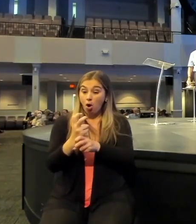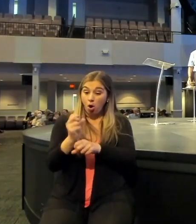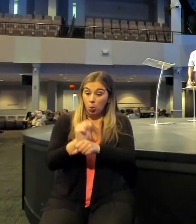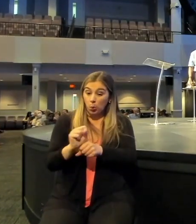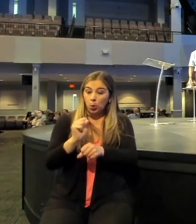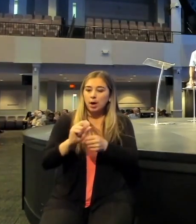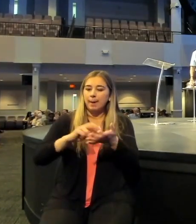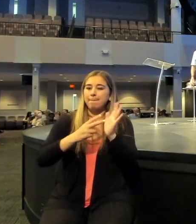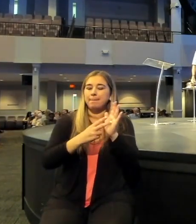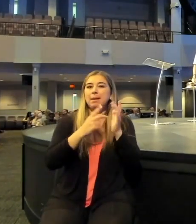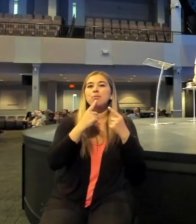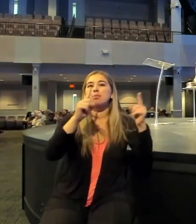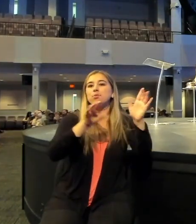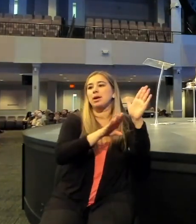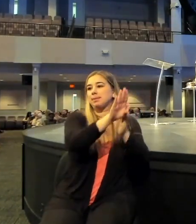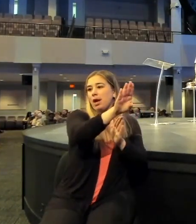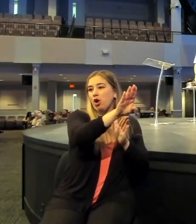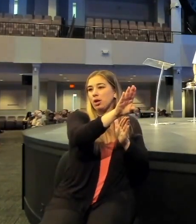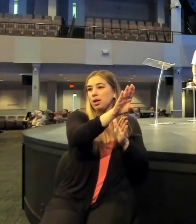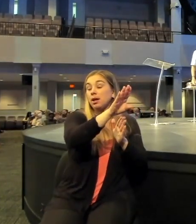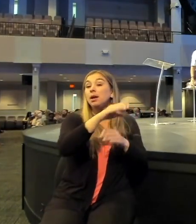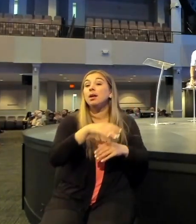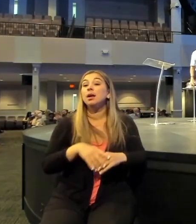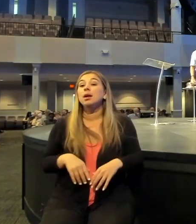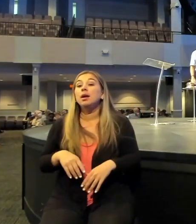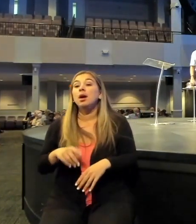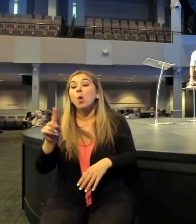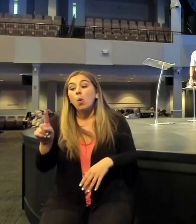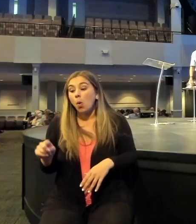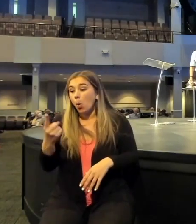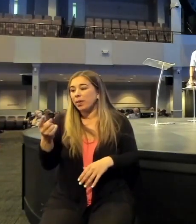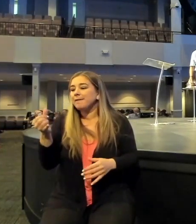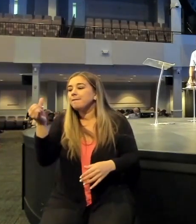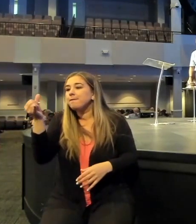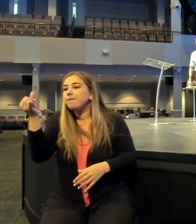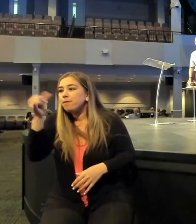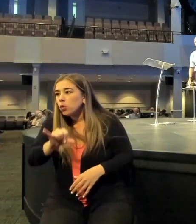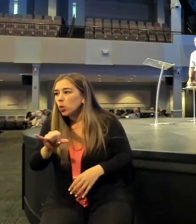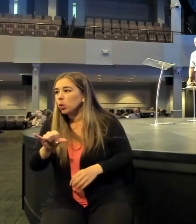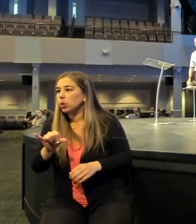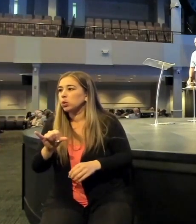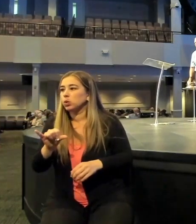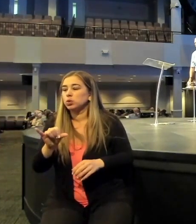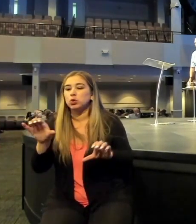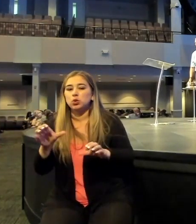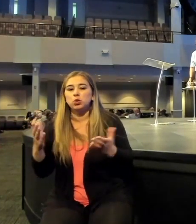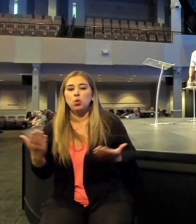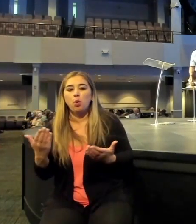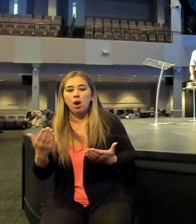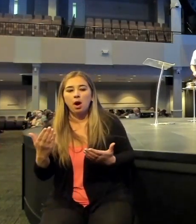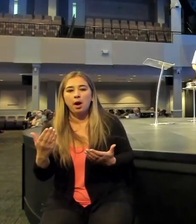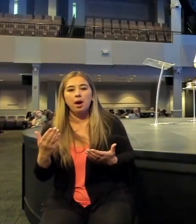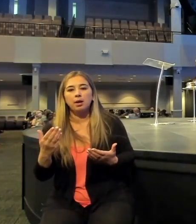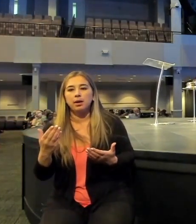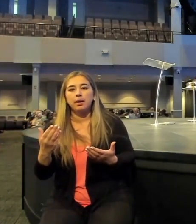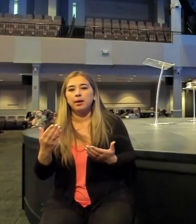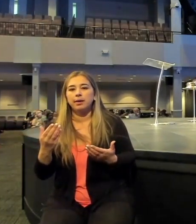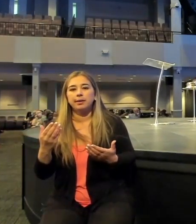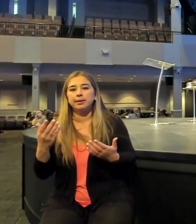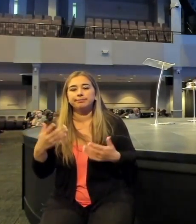means prosperity. And then notice the rest of it. It says, only fools do what? Idle away